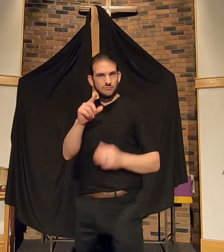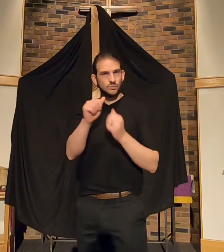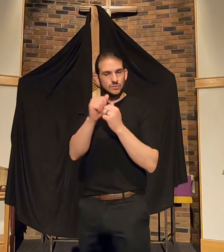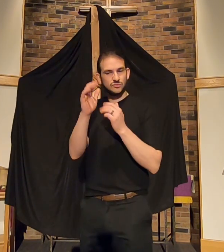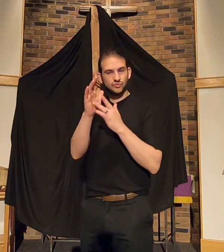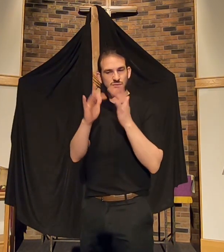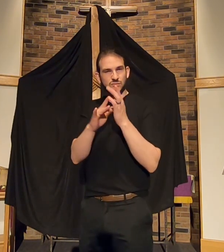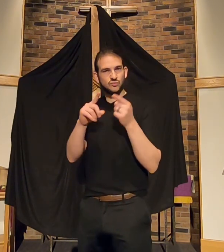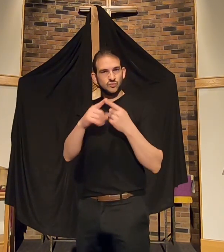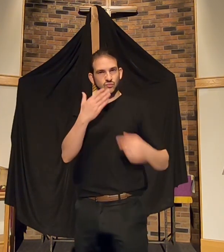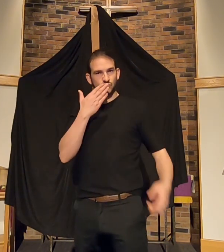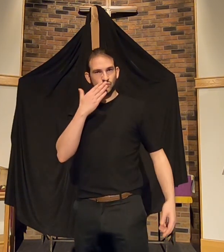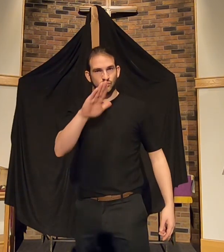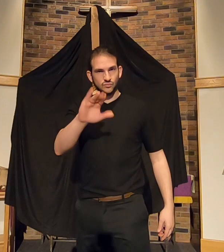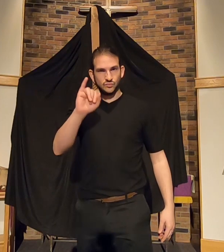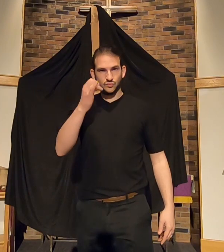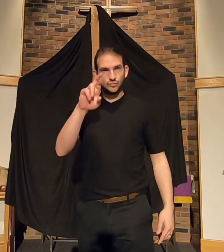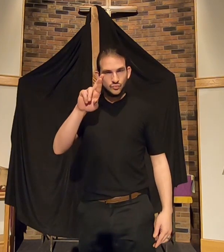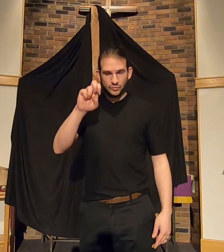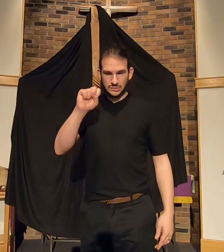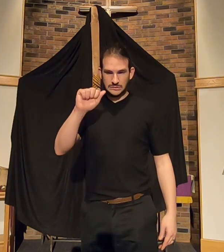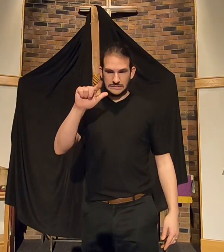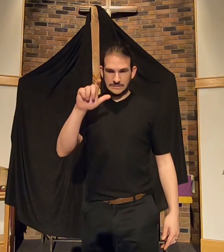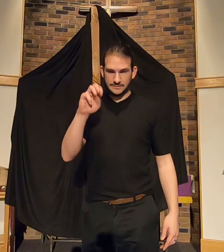They had come with Jesus to Jerusalem.